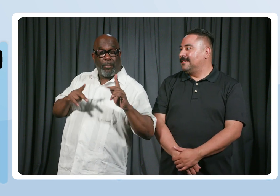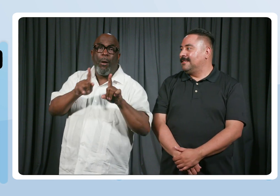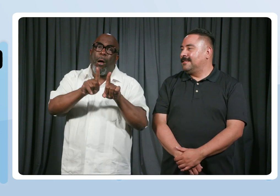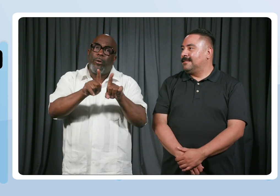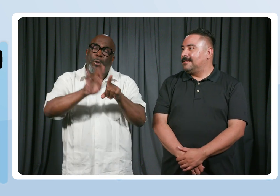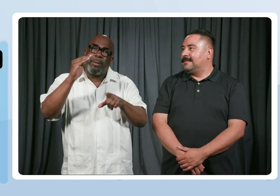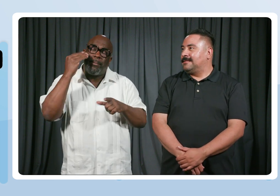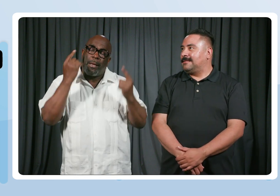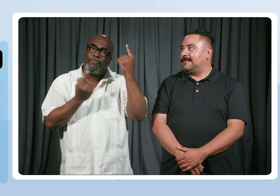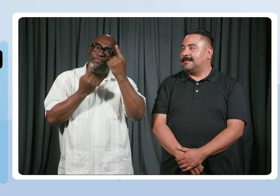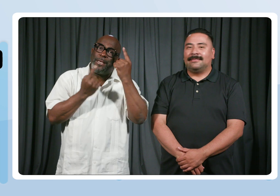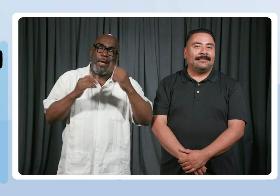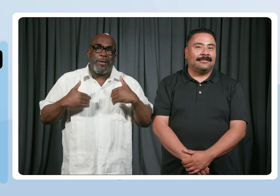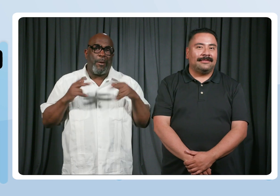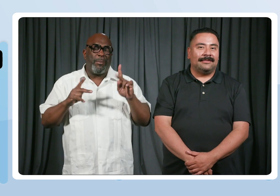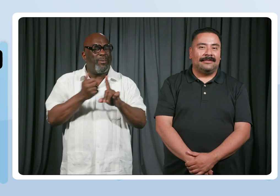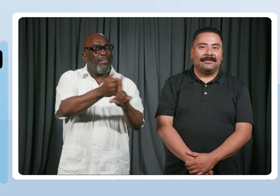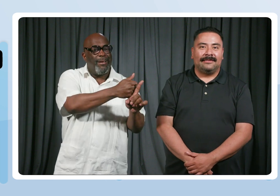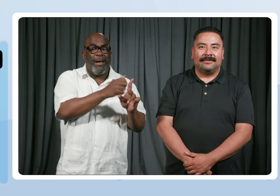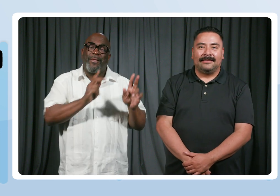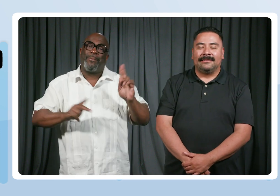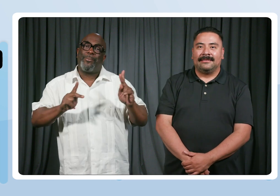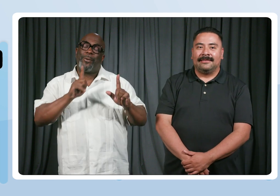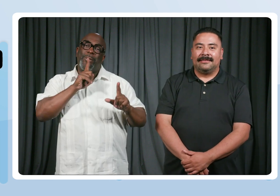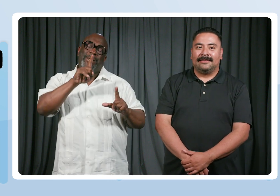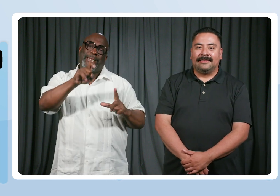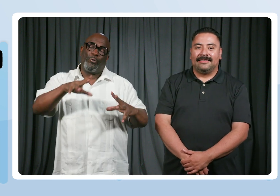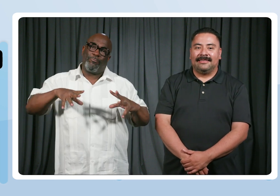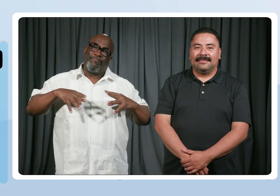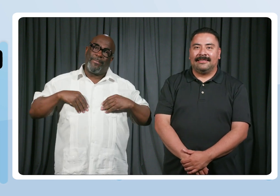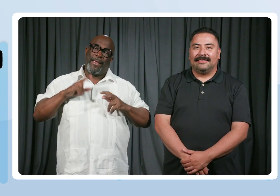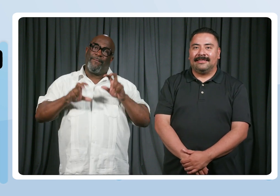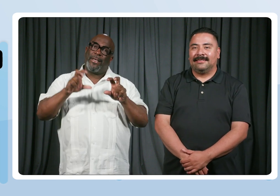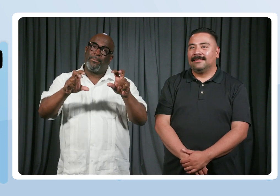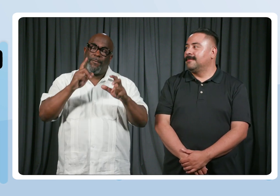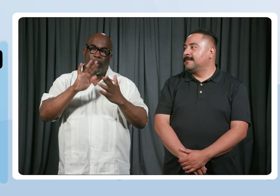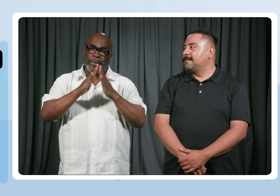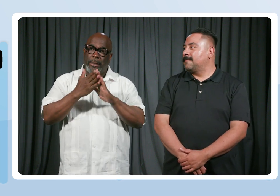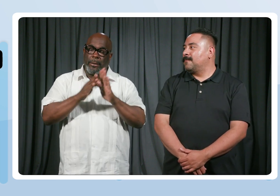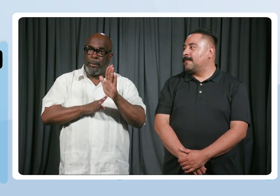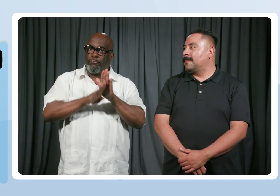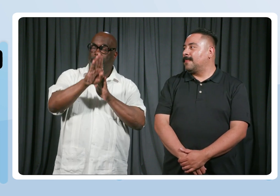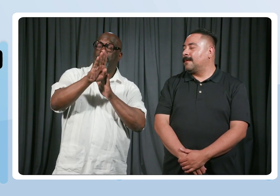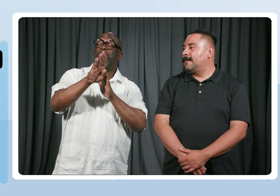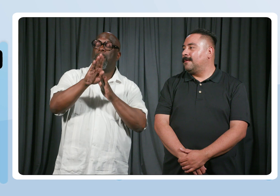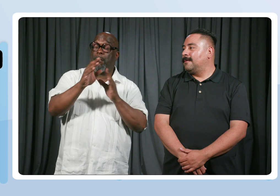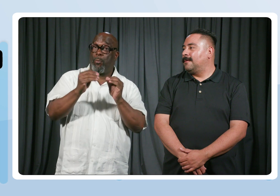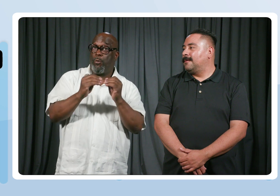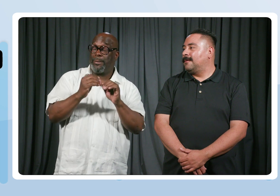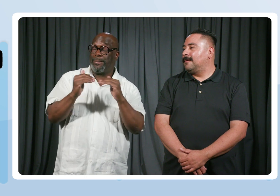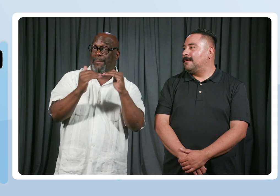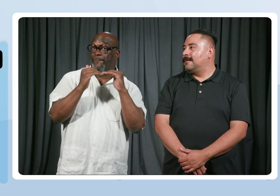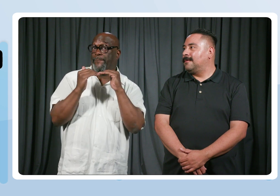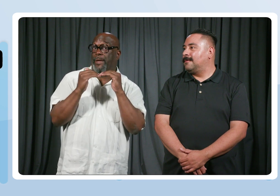sees young people as the folks who really need to receive investment in order for our city to become stronger, safer, and better right now.